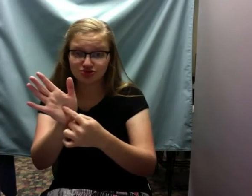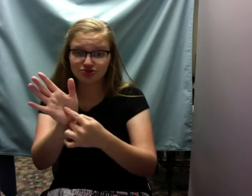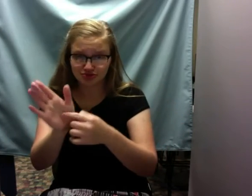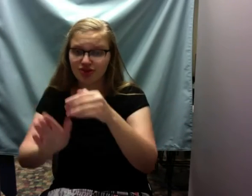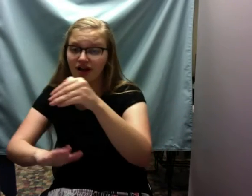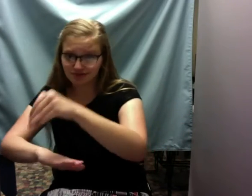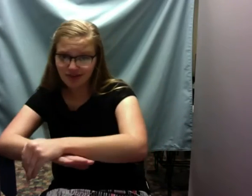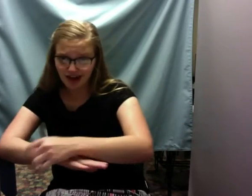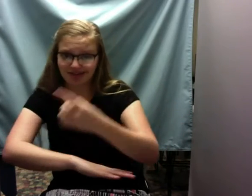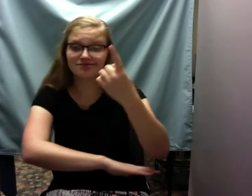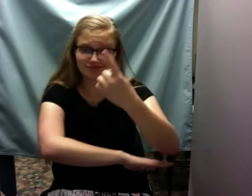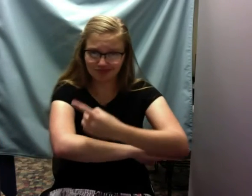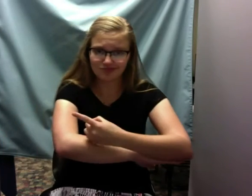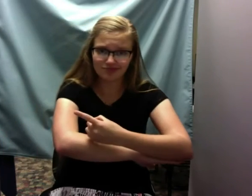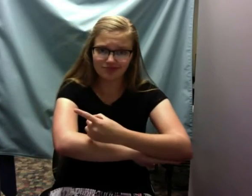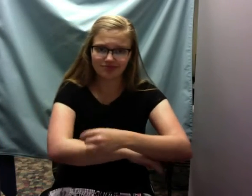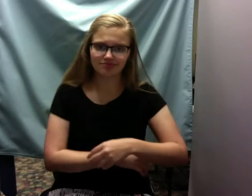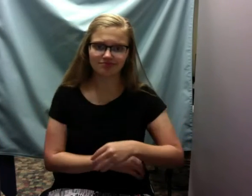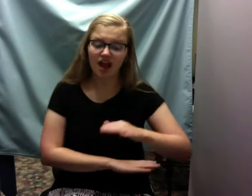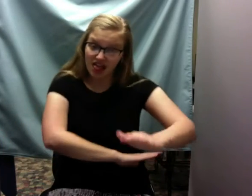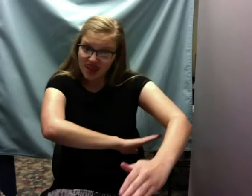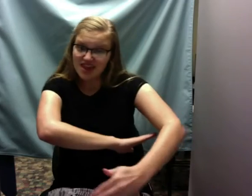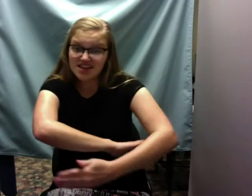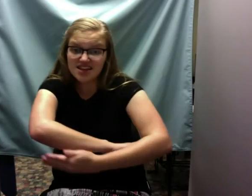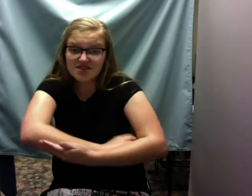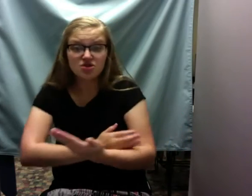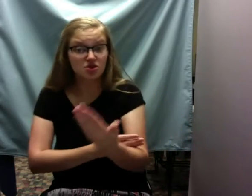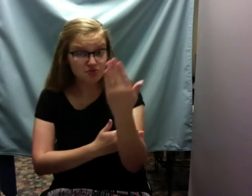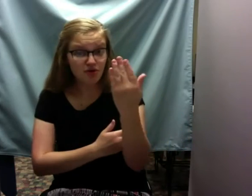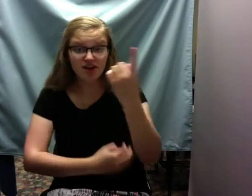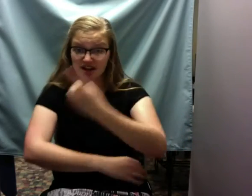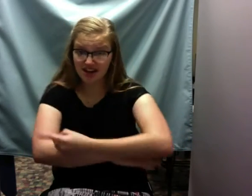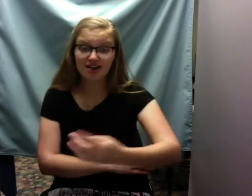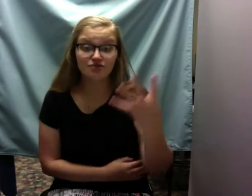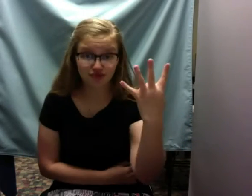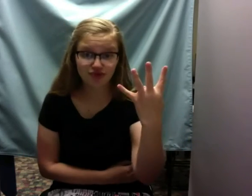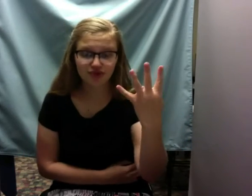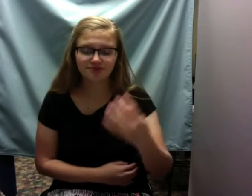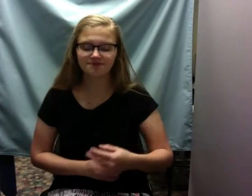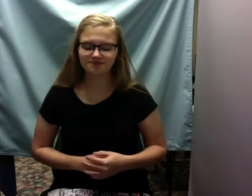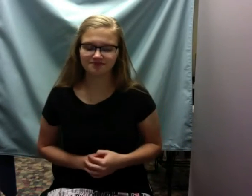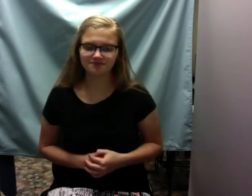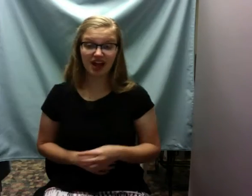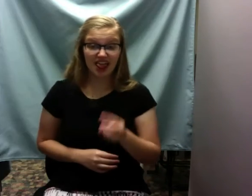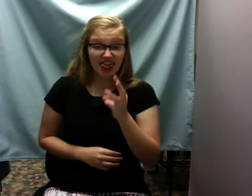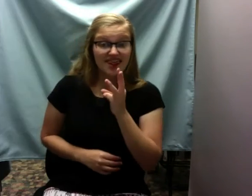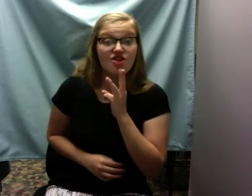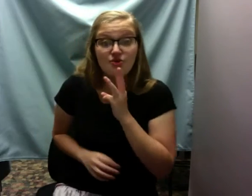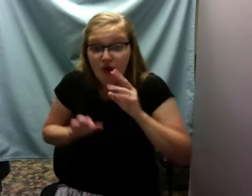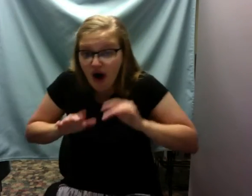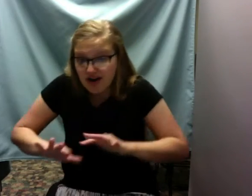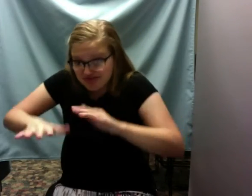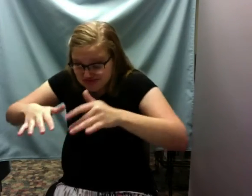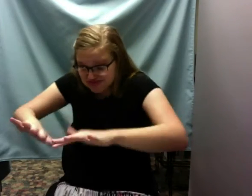God saw that it was good. And the evening and the morning were the fourth day. And God said, "Let the waters bring